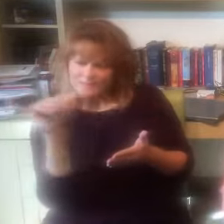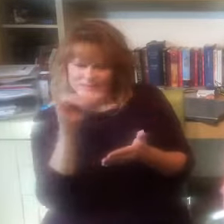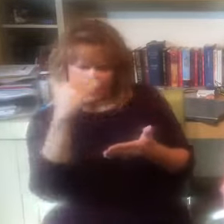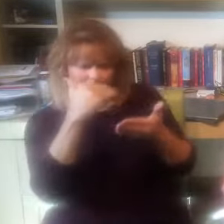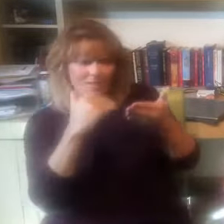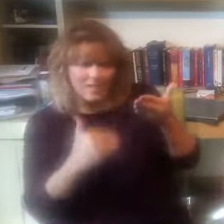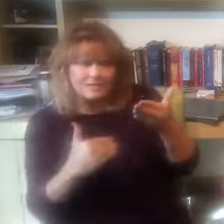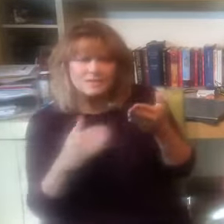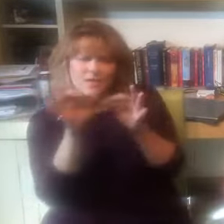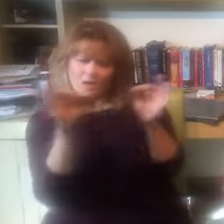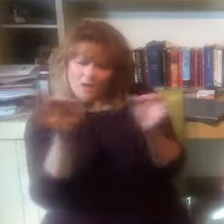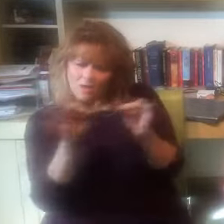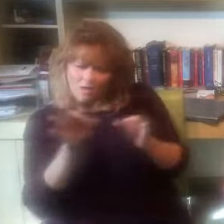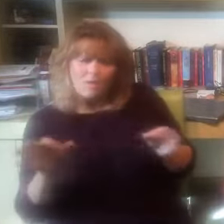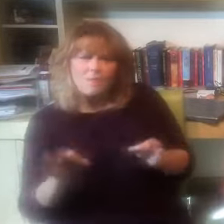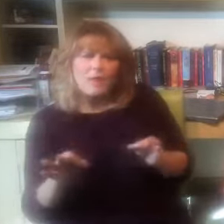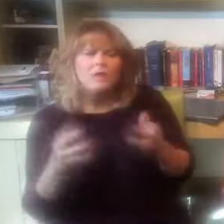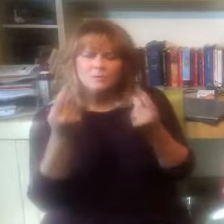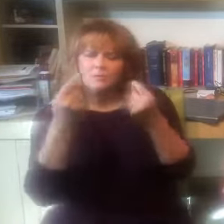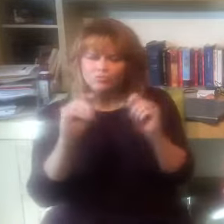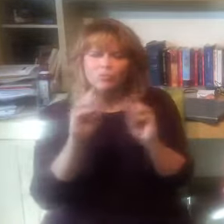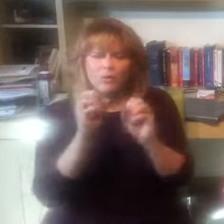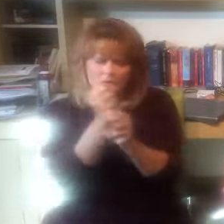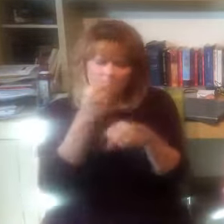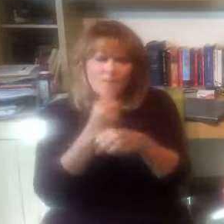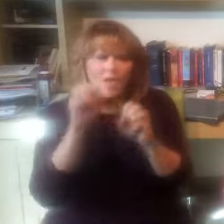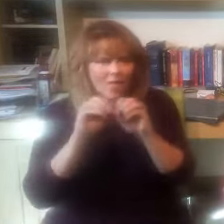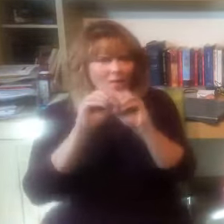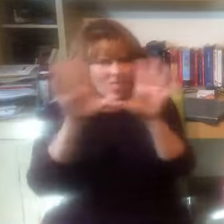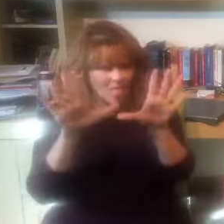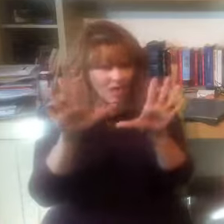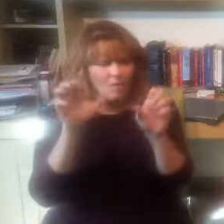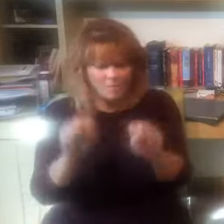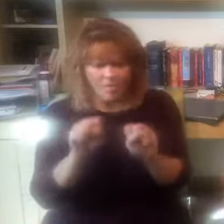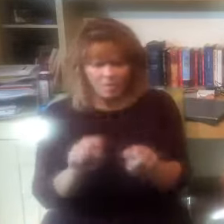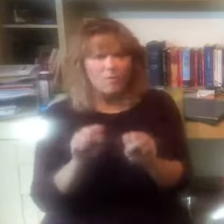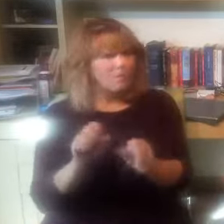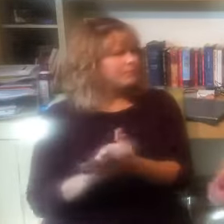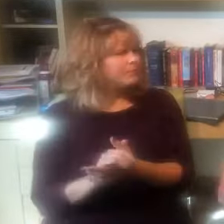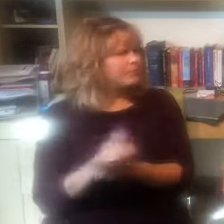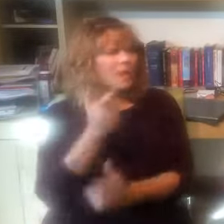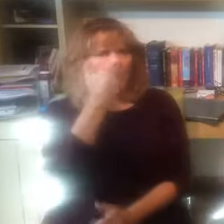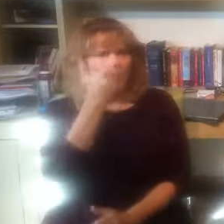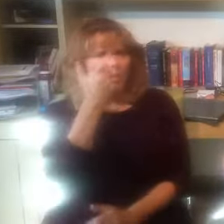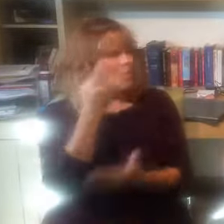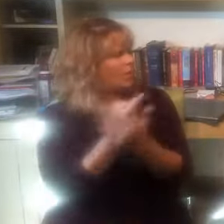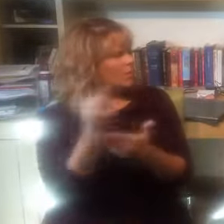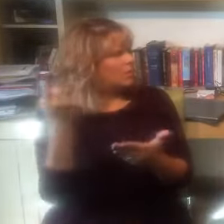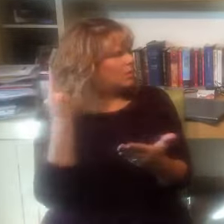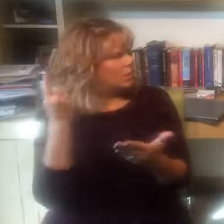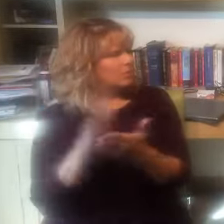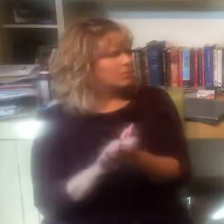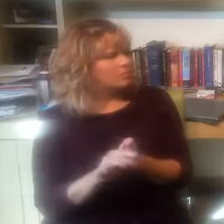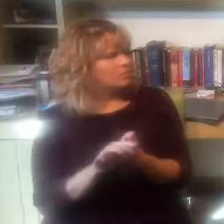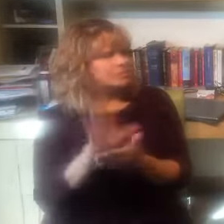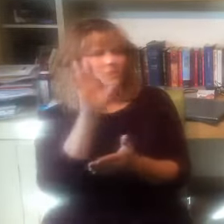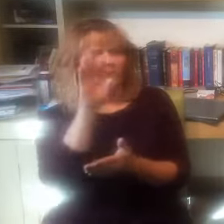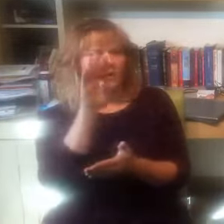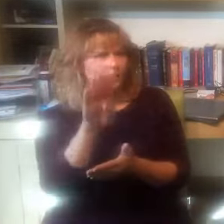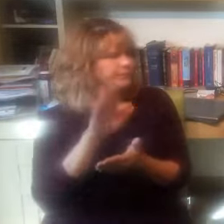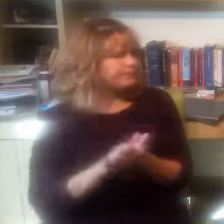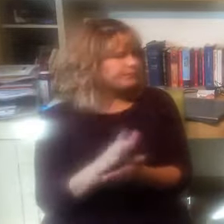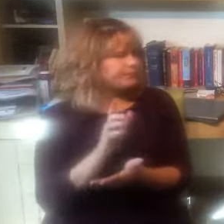a comment, and we will try to make it as clear as we possibly can. I watched something this week on Facebook, which I